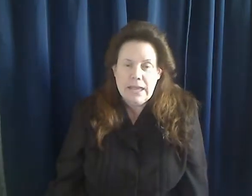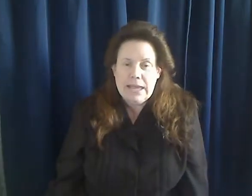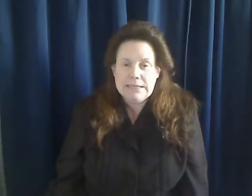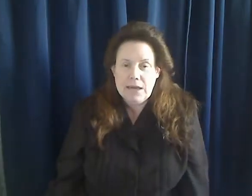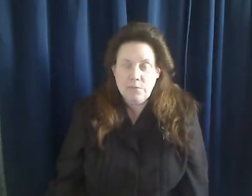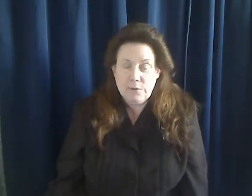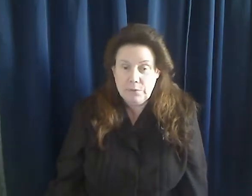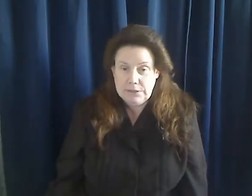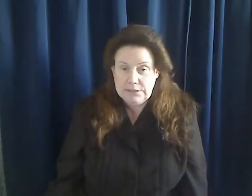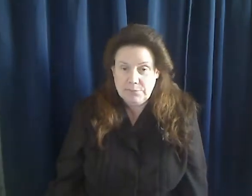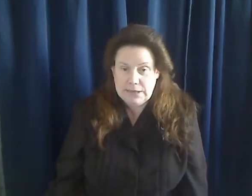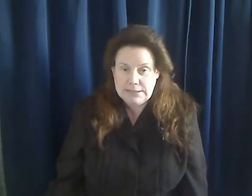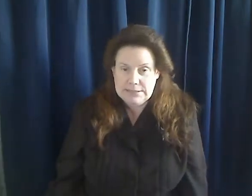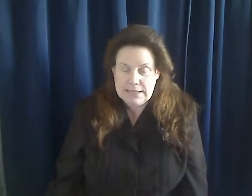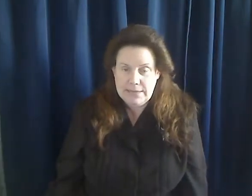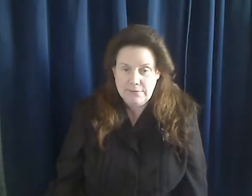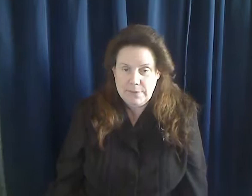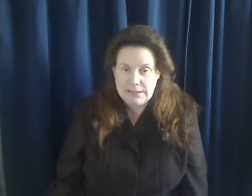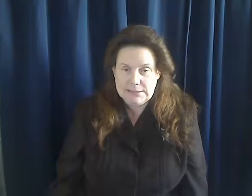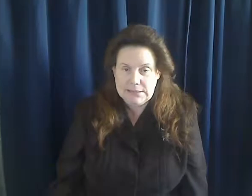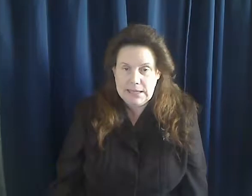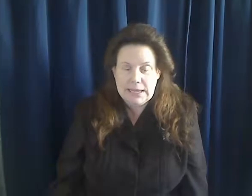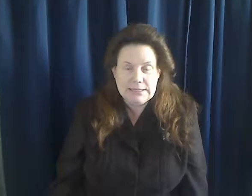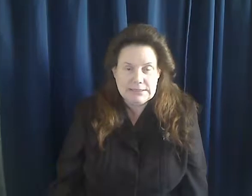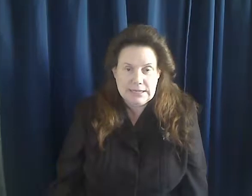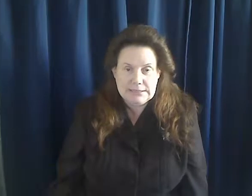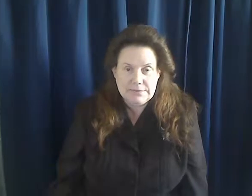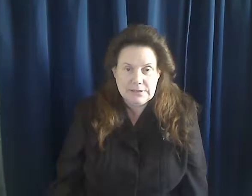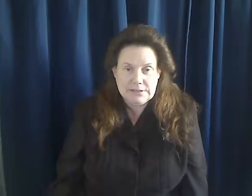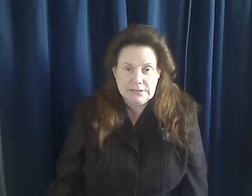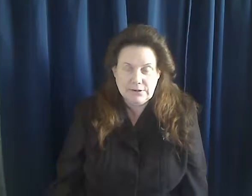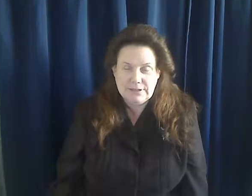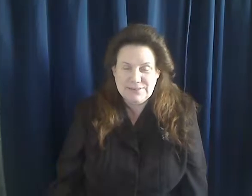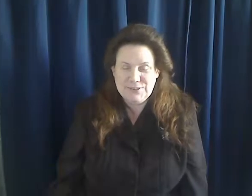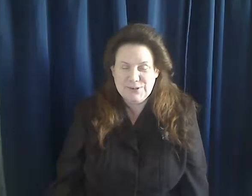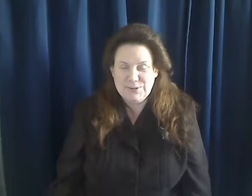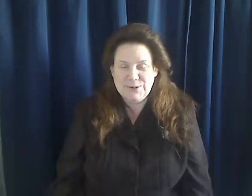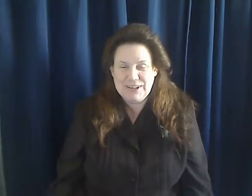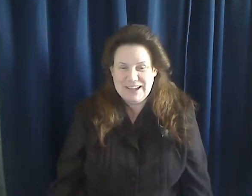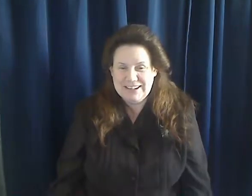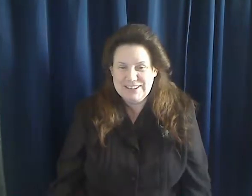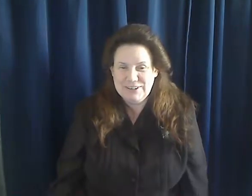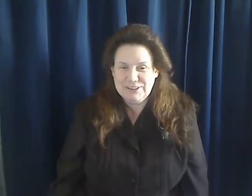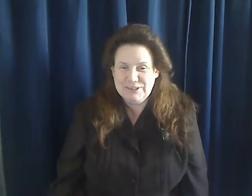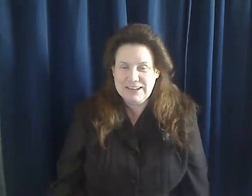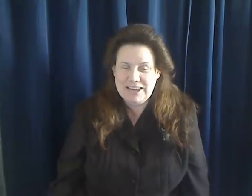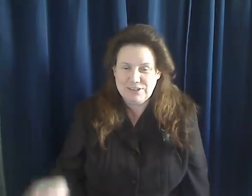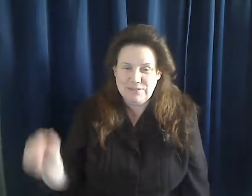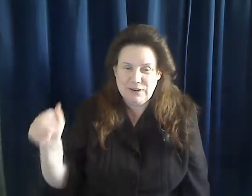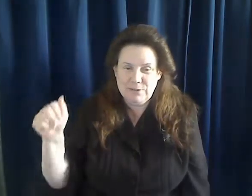And now we will practice the alphabet. And it's not difficult to learn, and if you work on it, you can learn it actually very